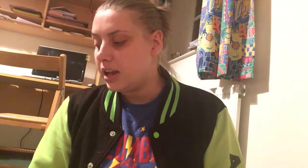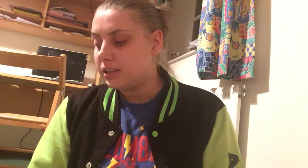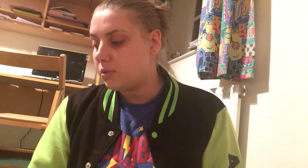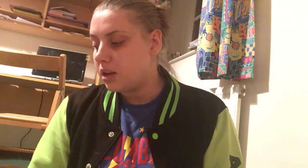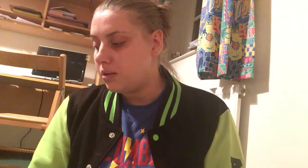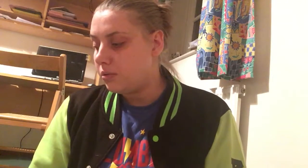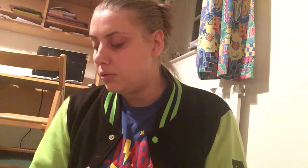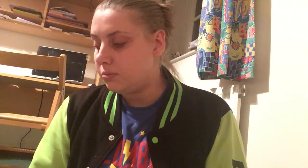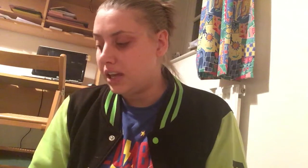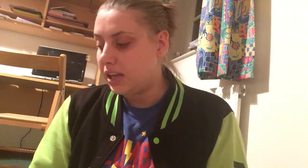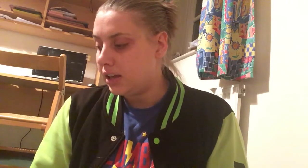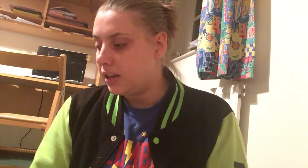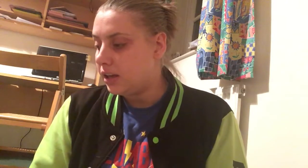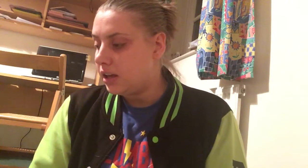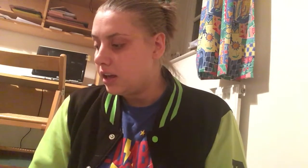Next one would be